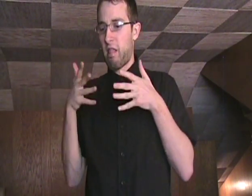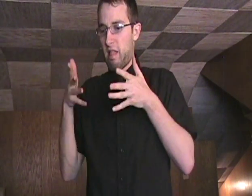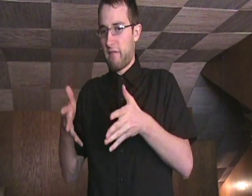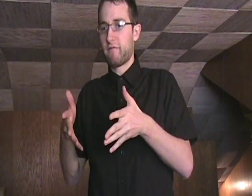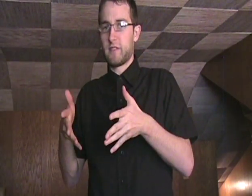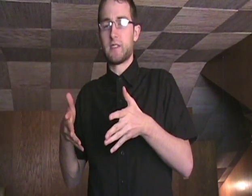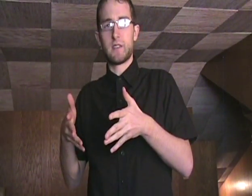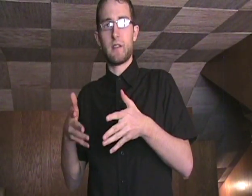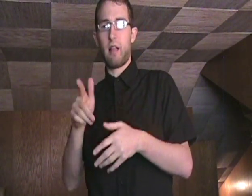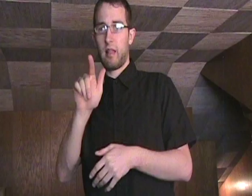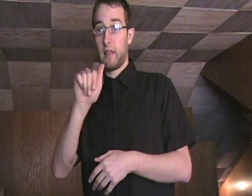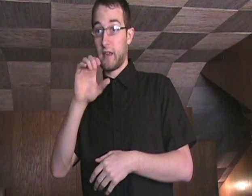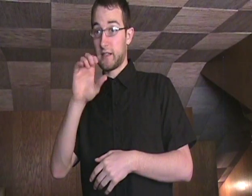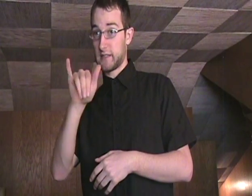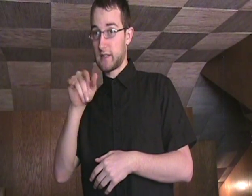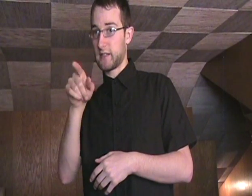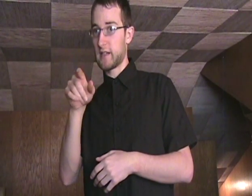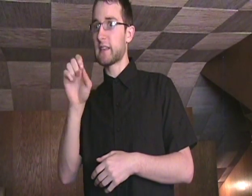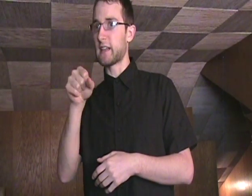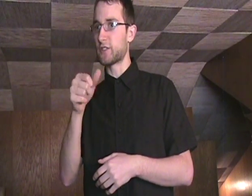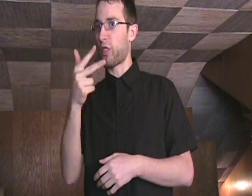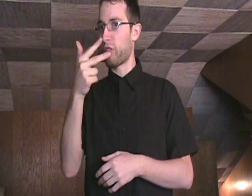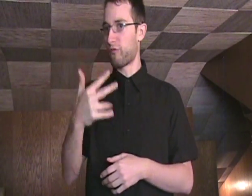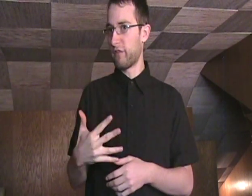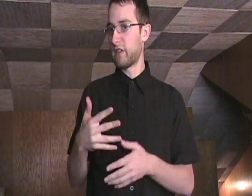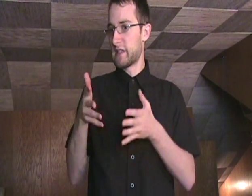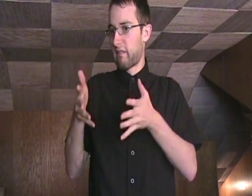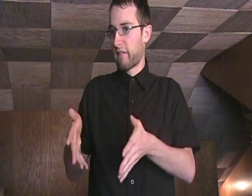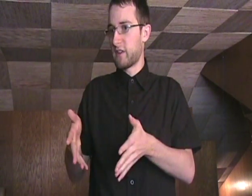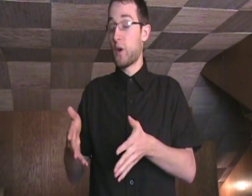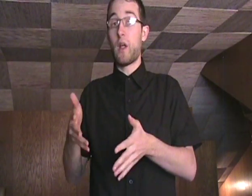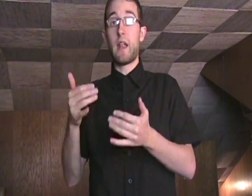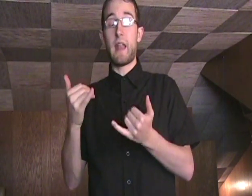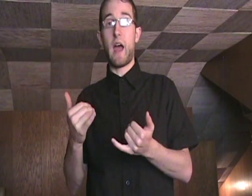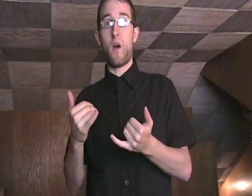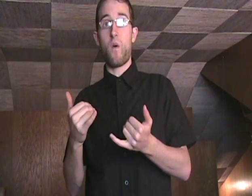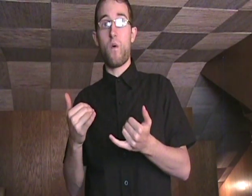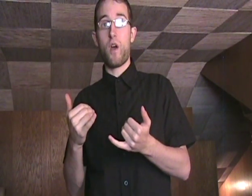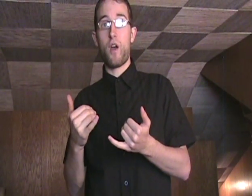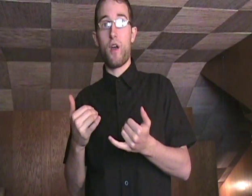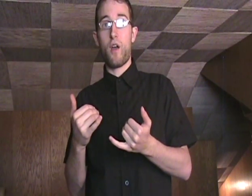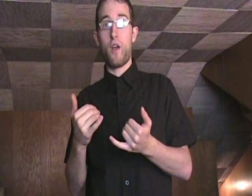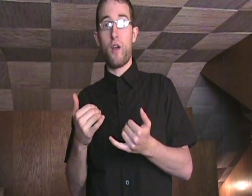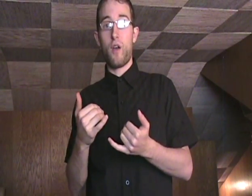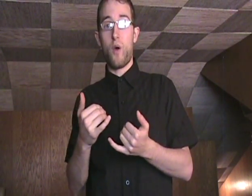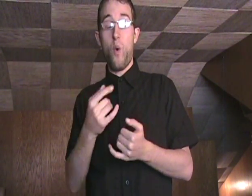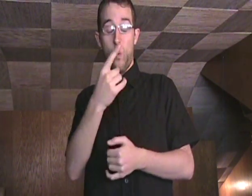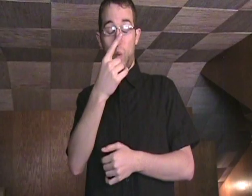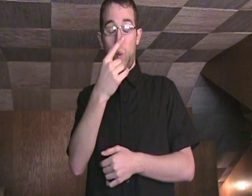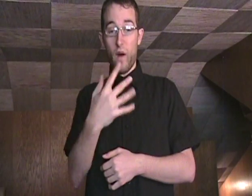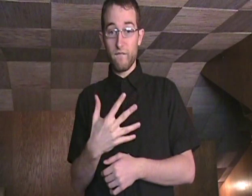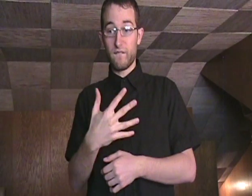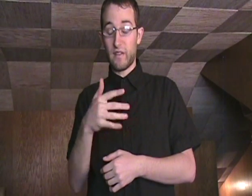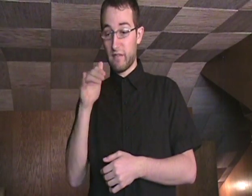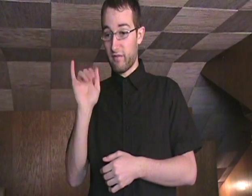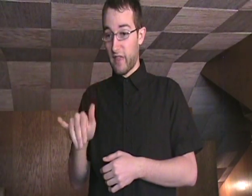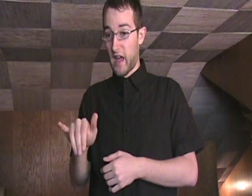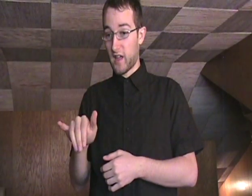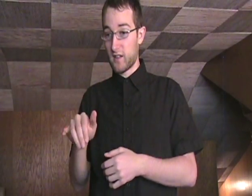Let me see. 3/5. Good. And out of those 3/5, 1/5 were what we called loyalists.